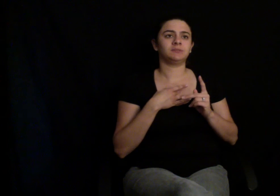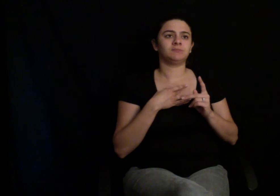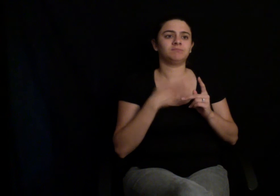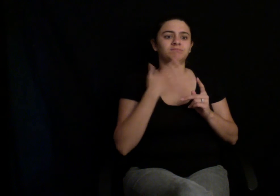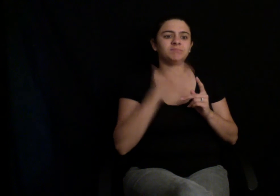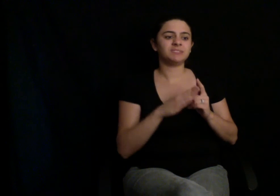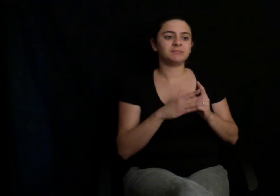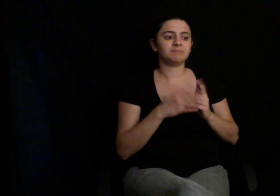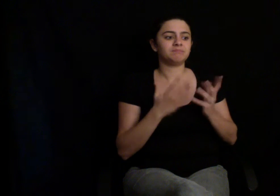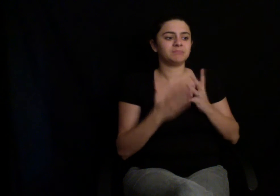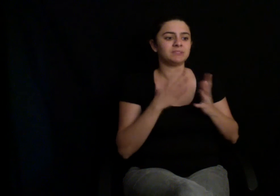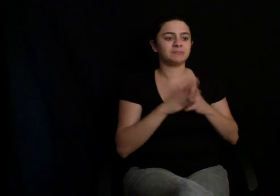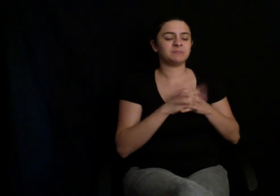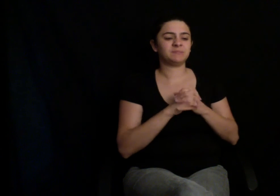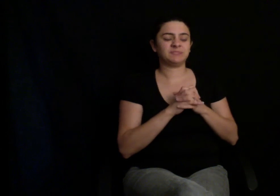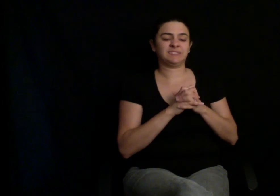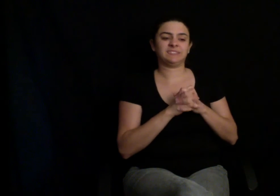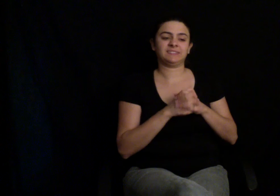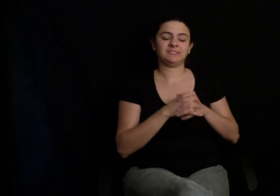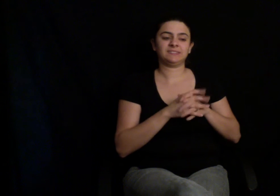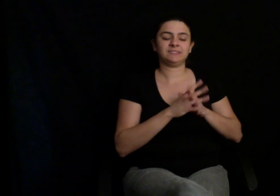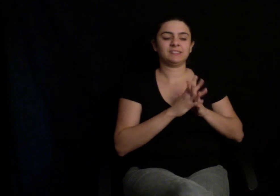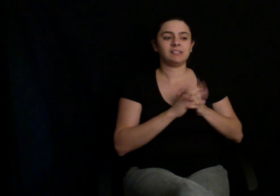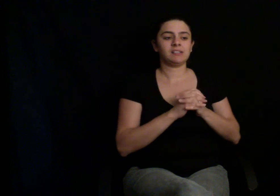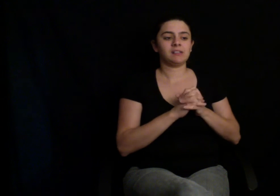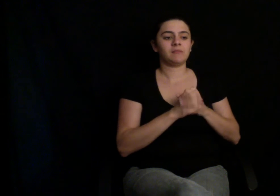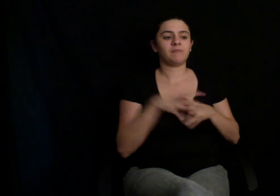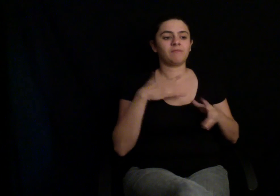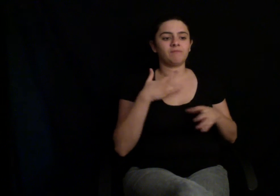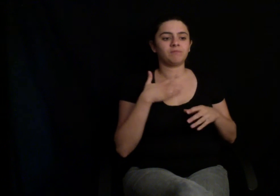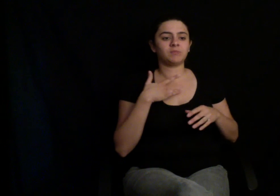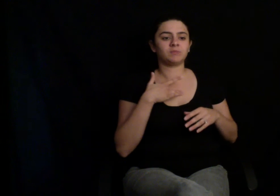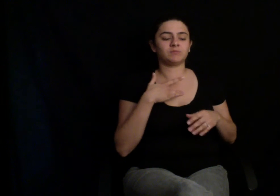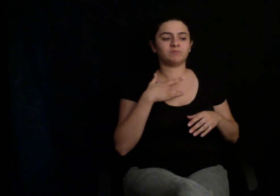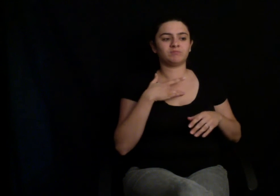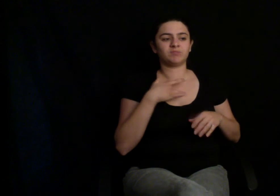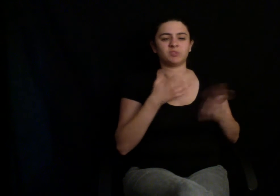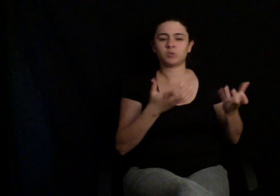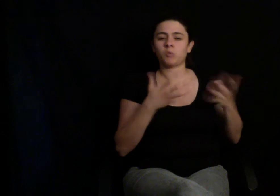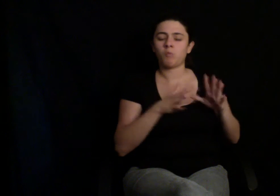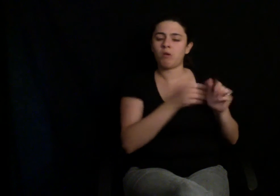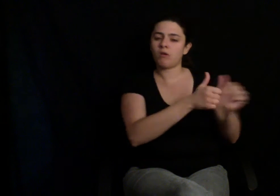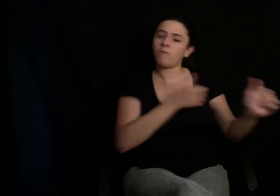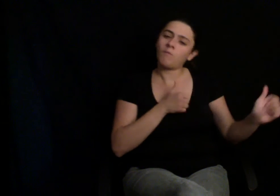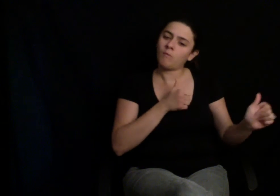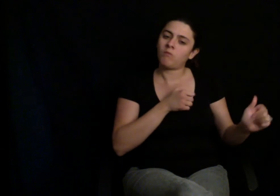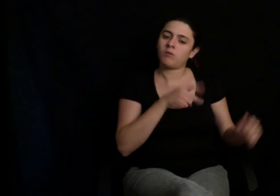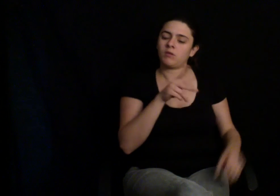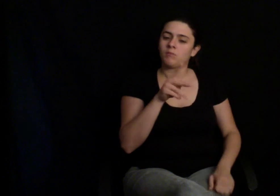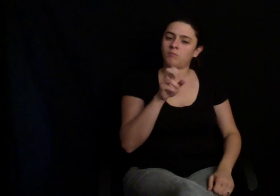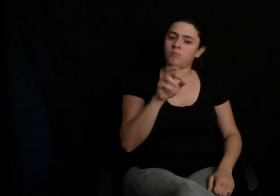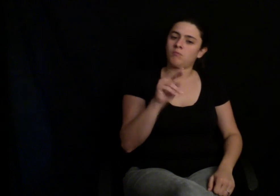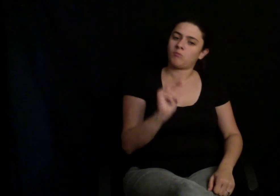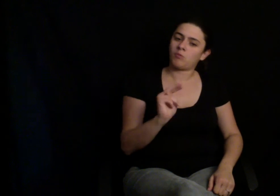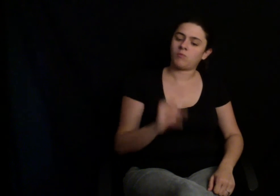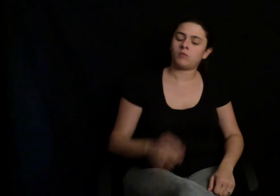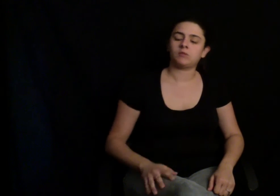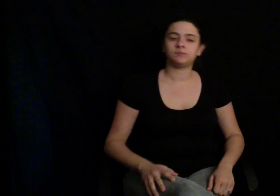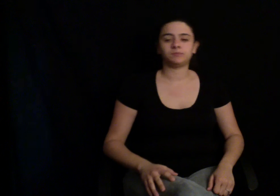have detrimental effects. I think that may be some of the motivation that some of the trolls are kind of really using to justify their behavior.